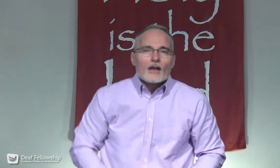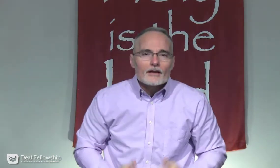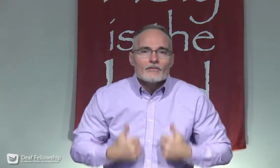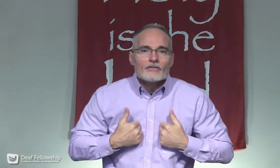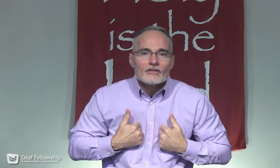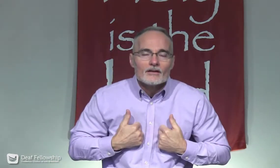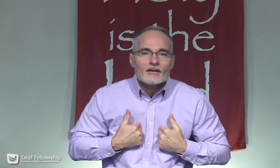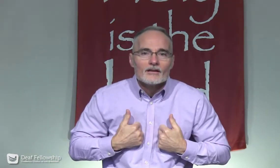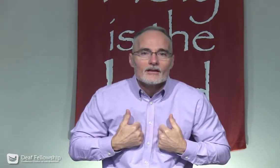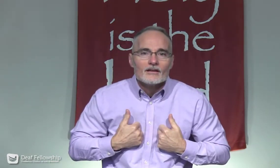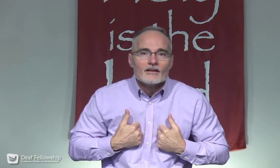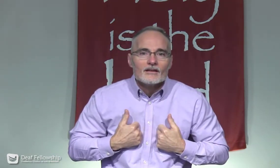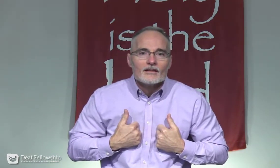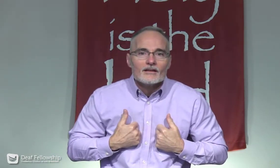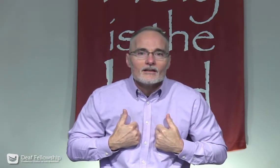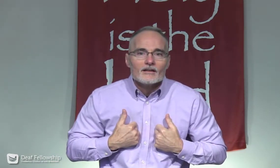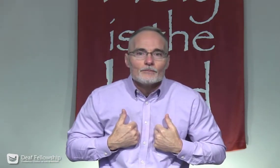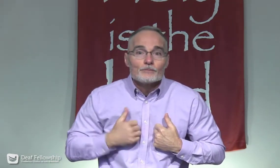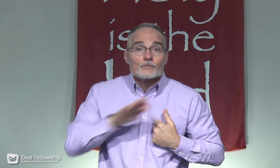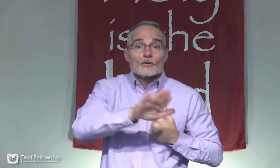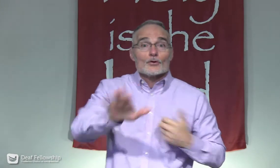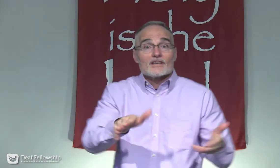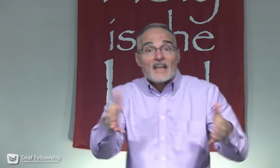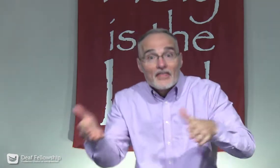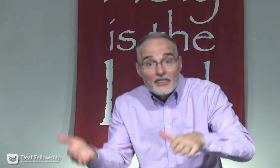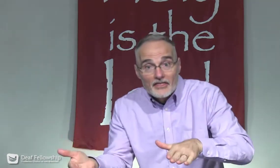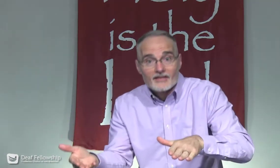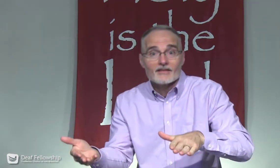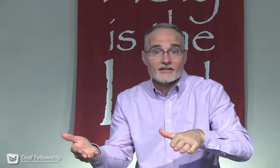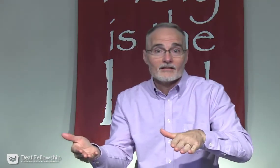and trust him. Trust him with your entire life.